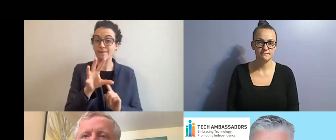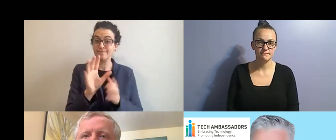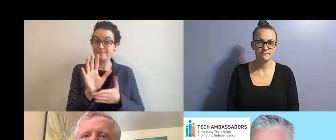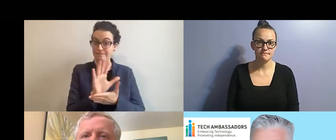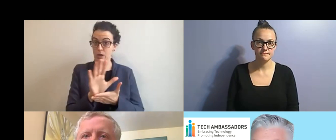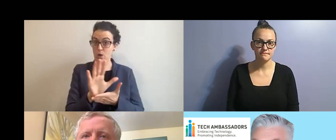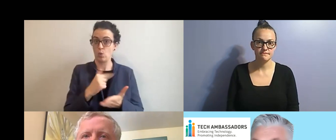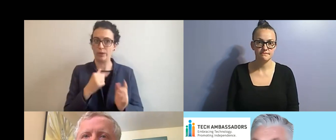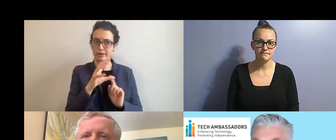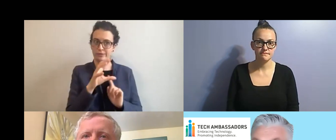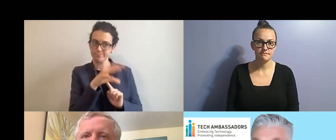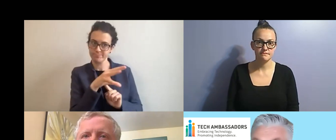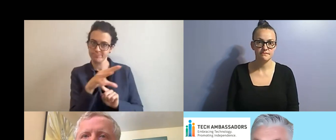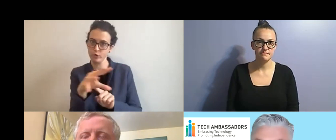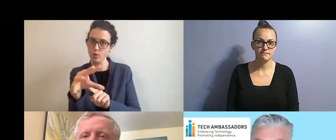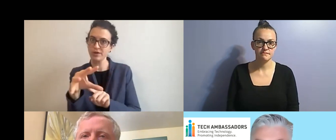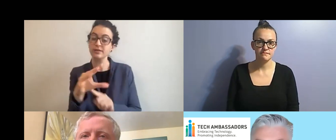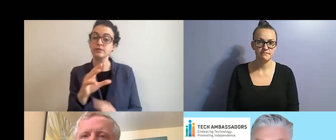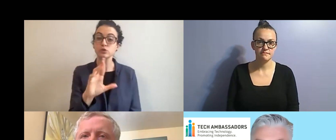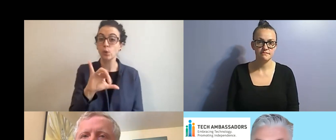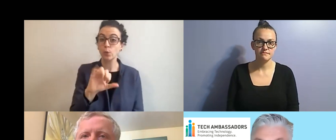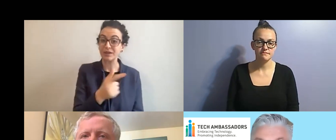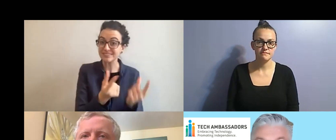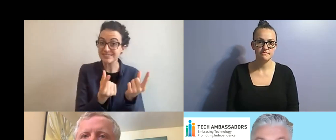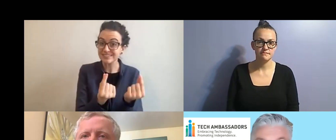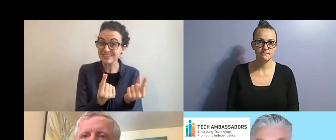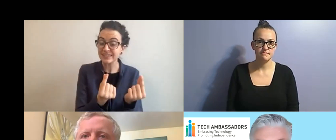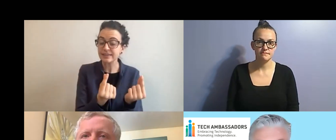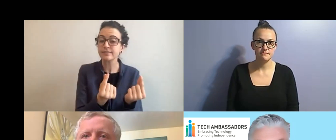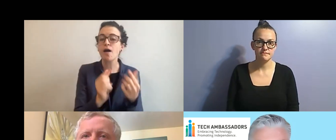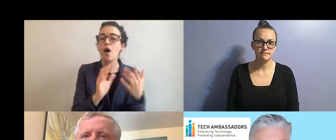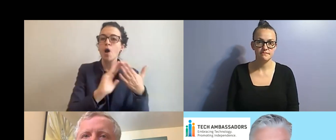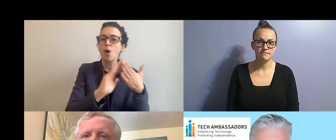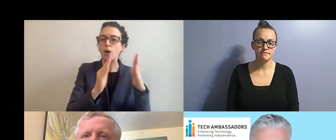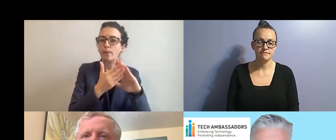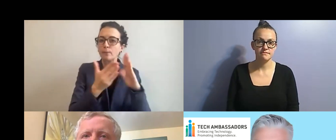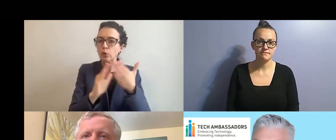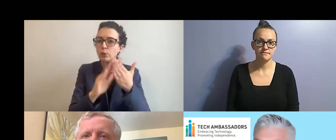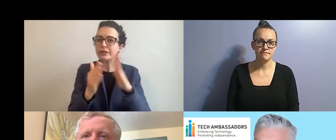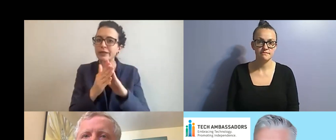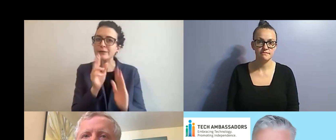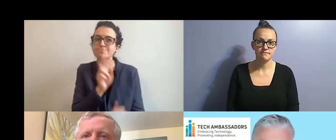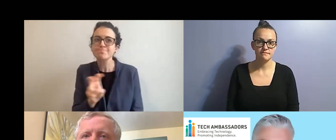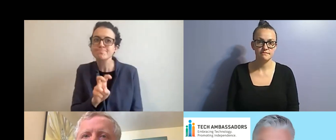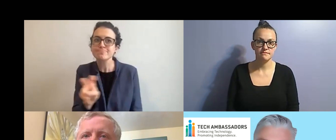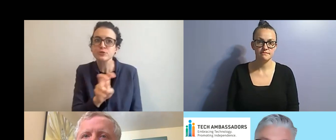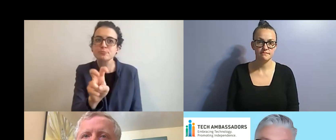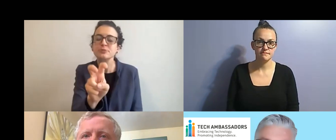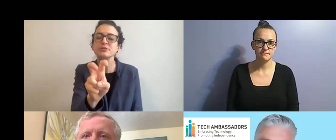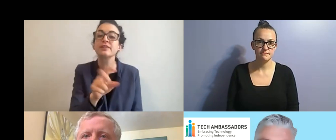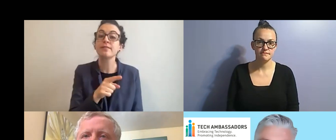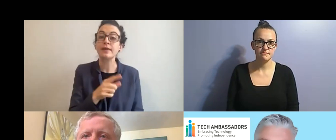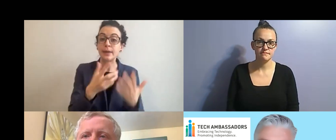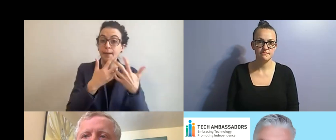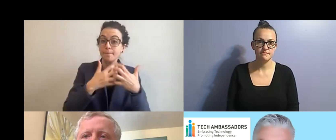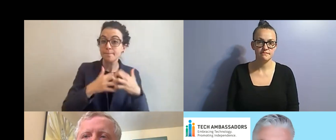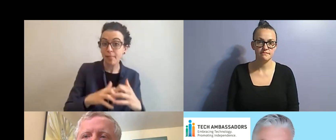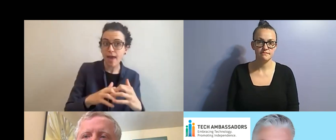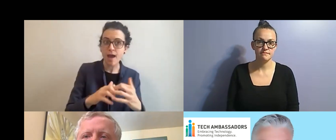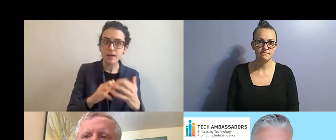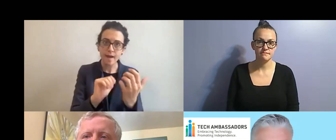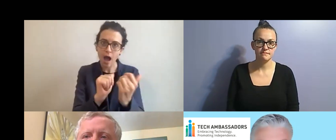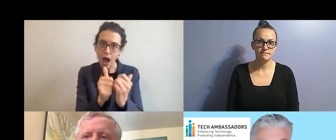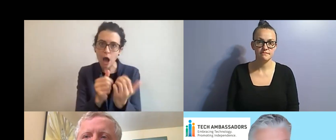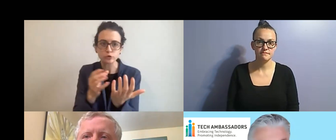community, and he planned it out in such a way that he is going to get to demonstrate several different ways that